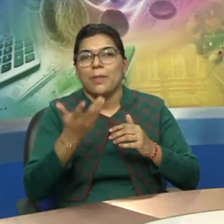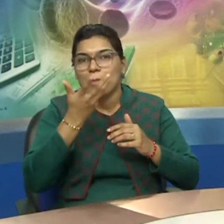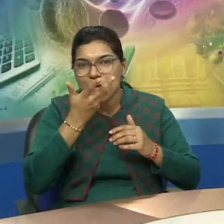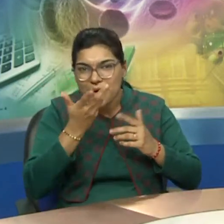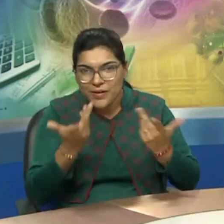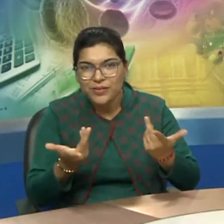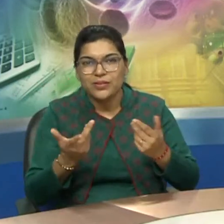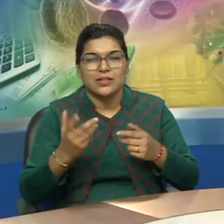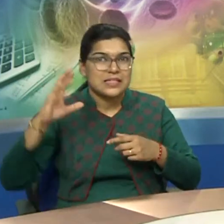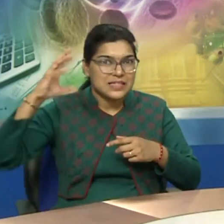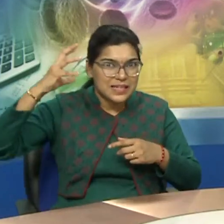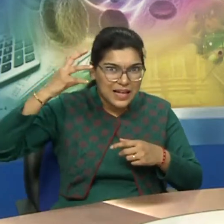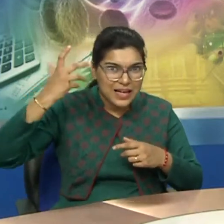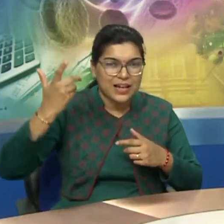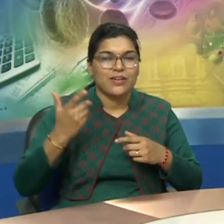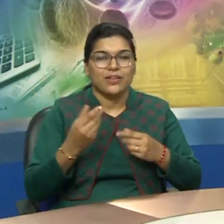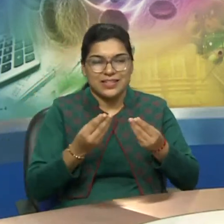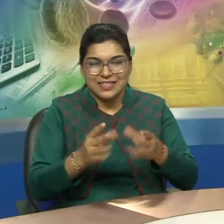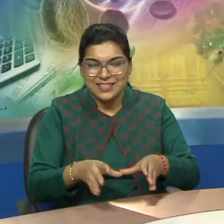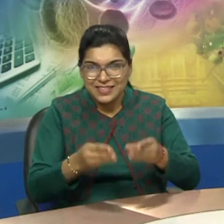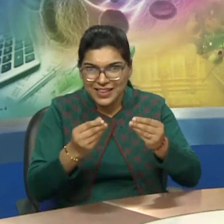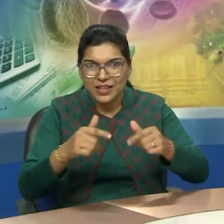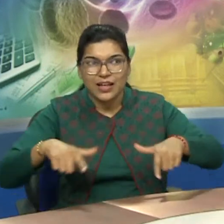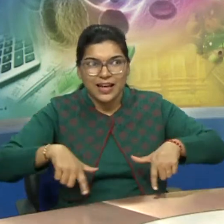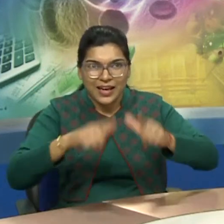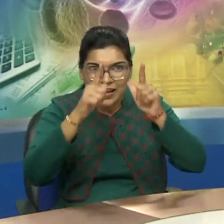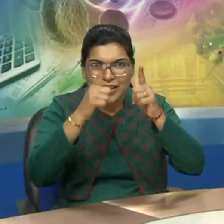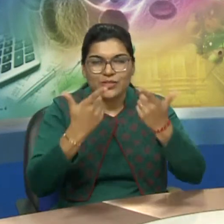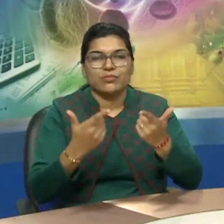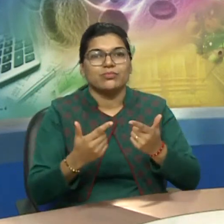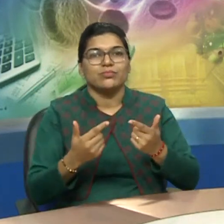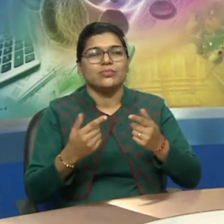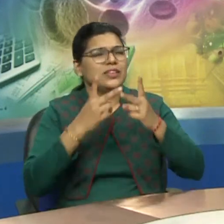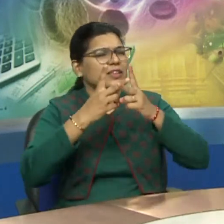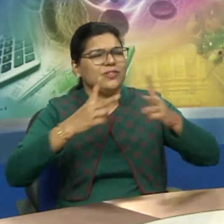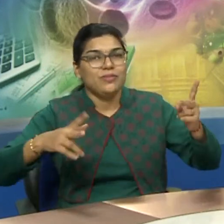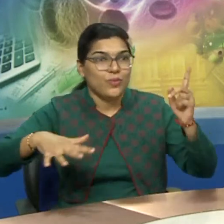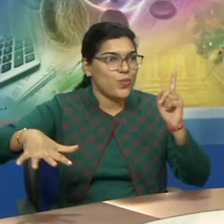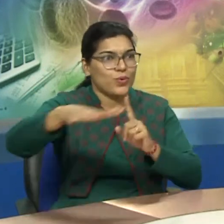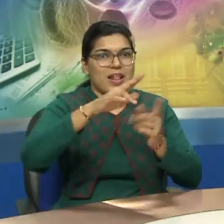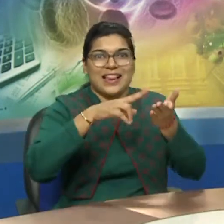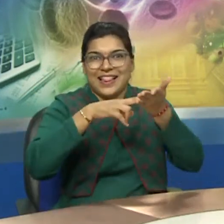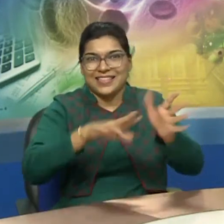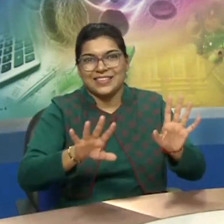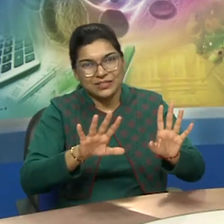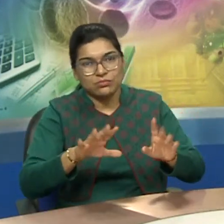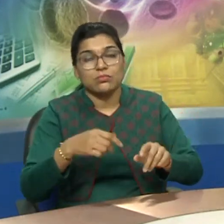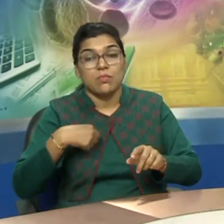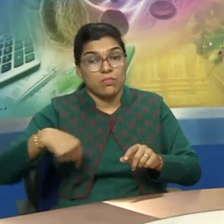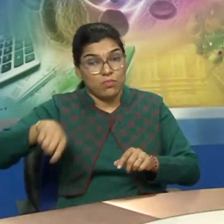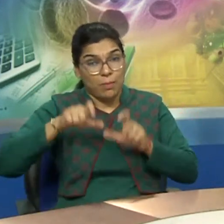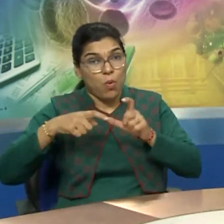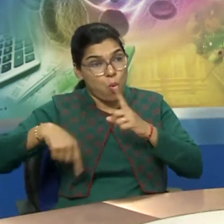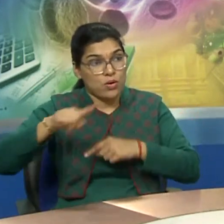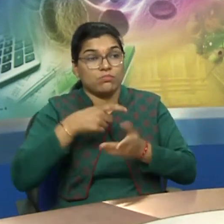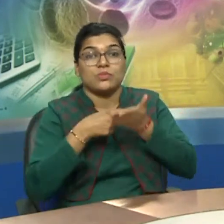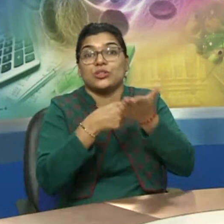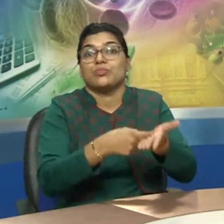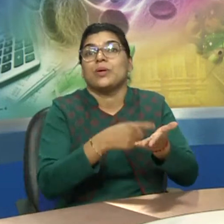environment. For example, in environment there is water, sun, air, so many things around us, and all these things are